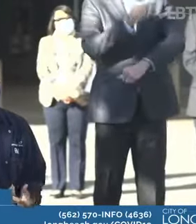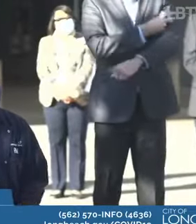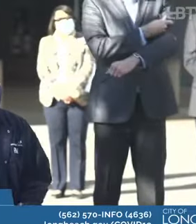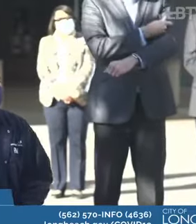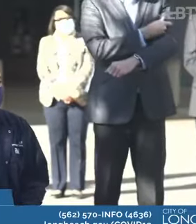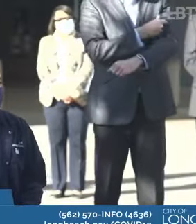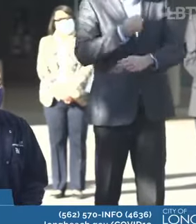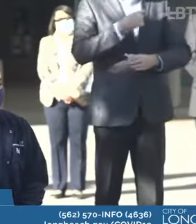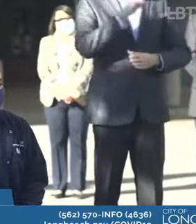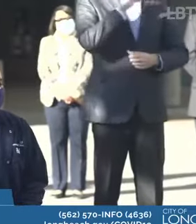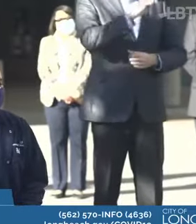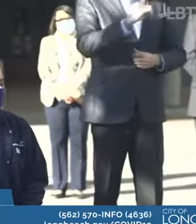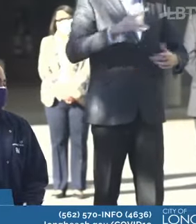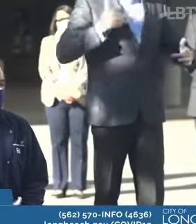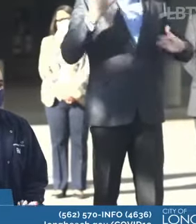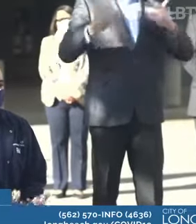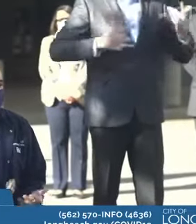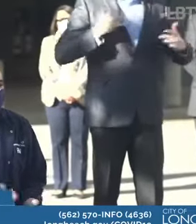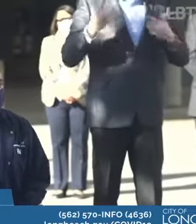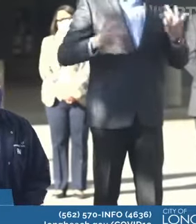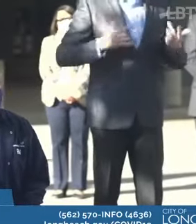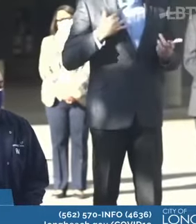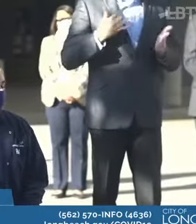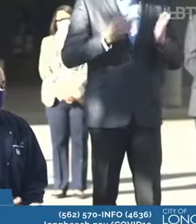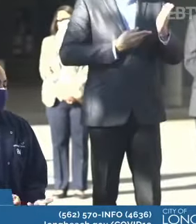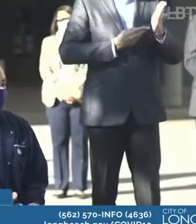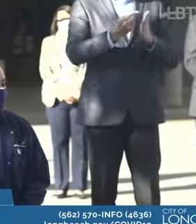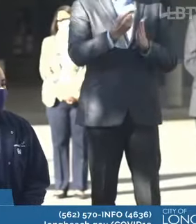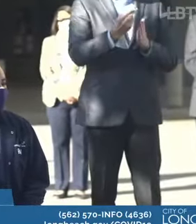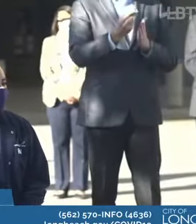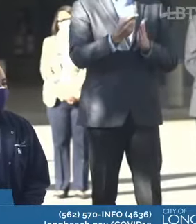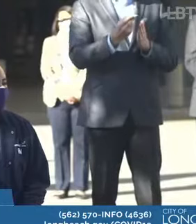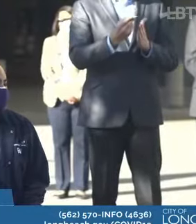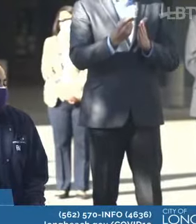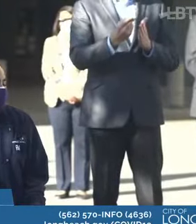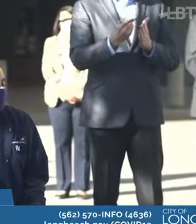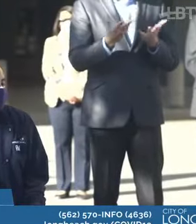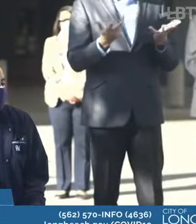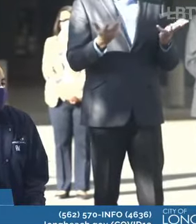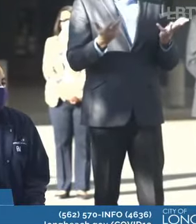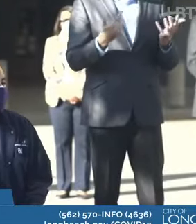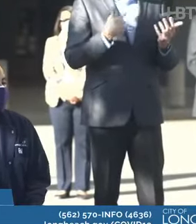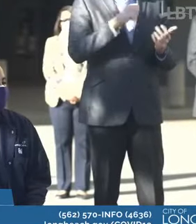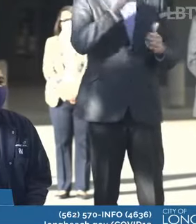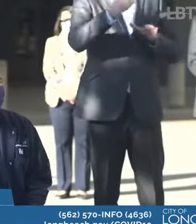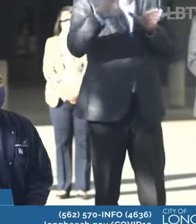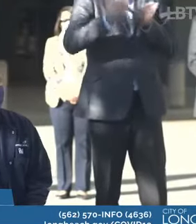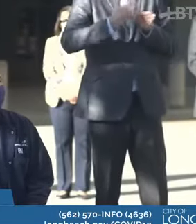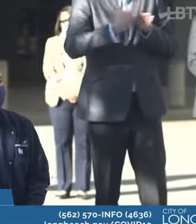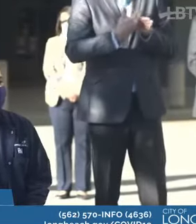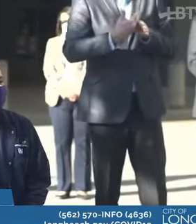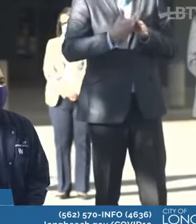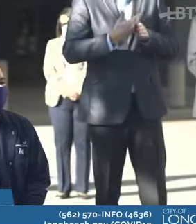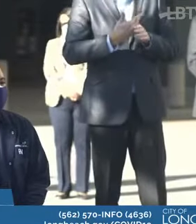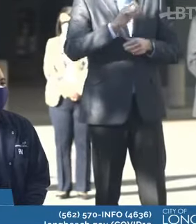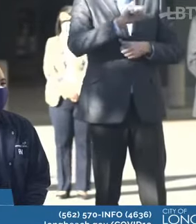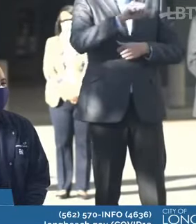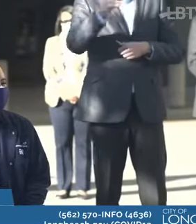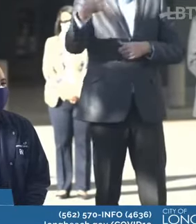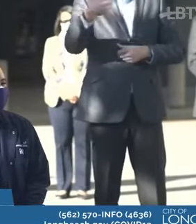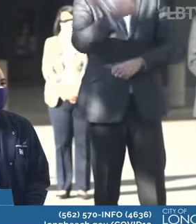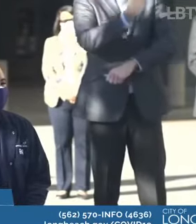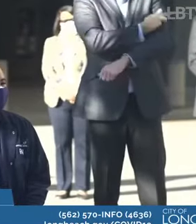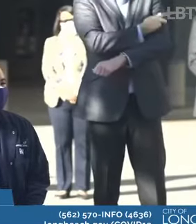very excited, and honestly, it didn't even bother me. It was just another vaccine.